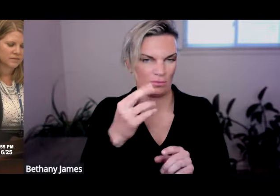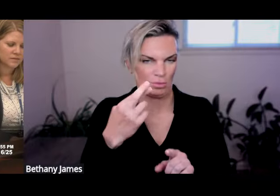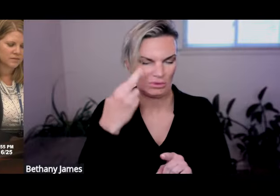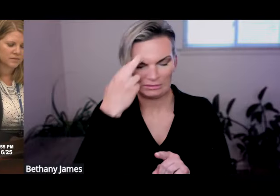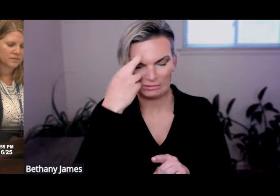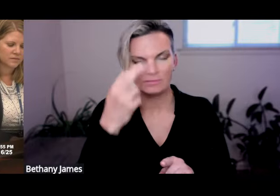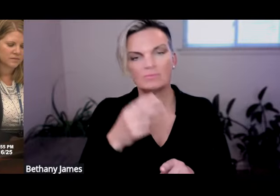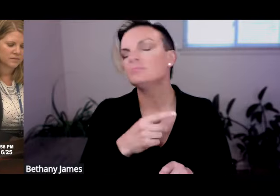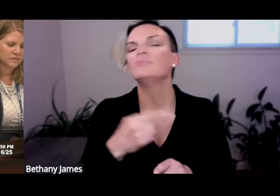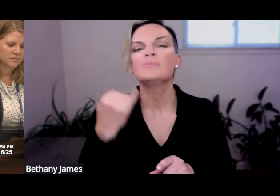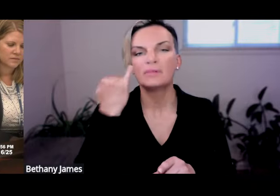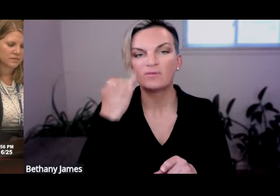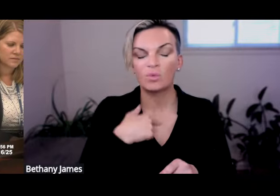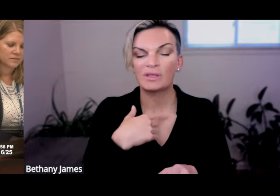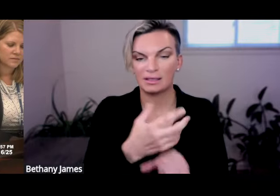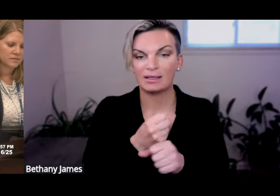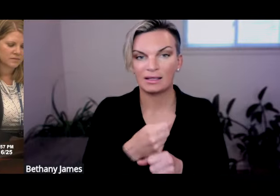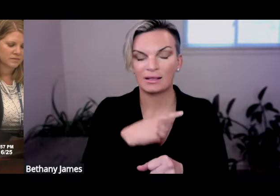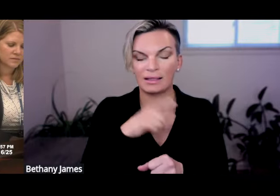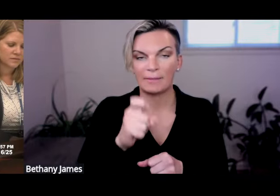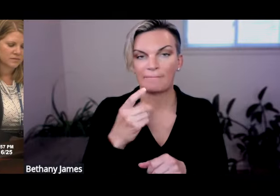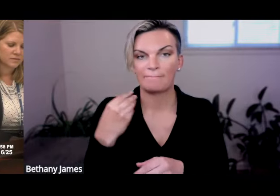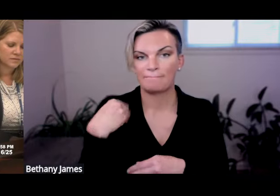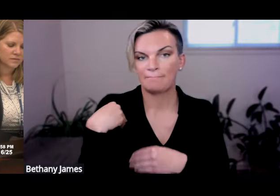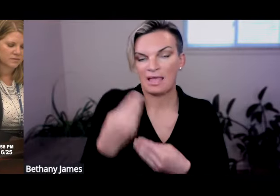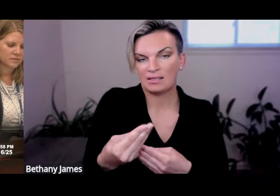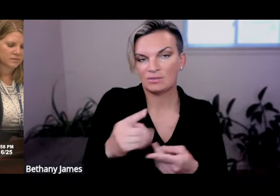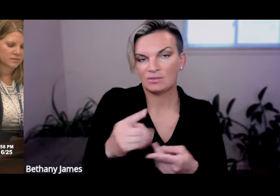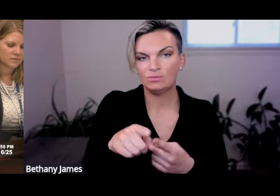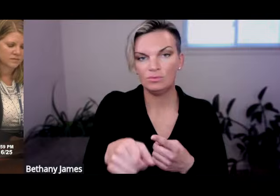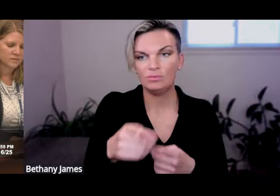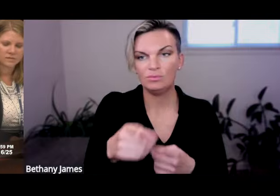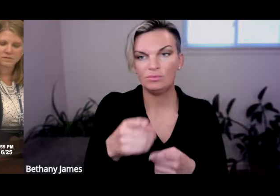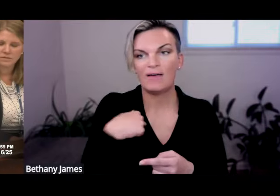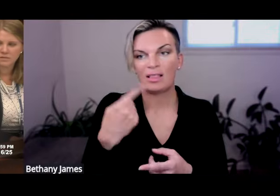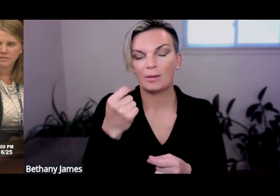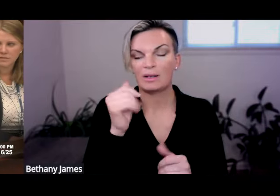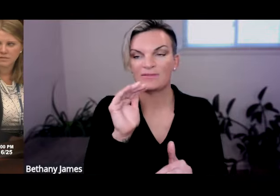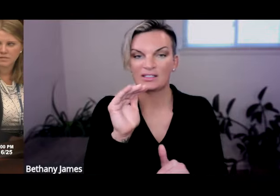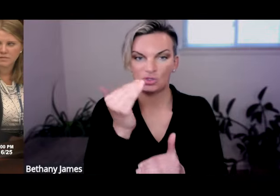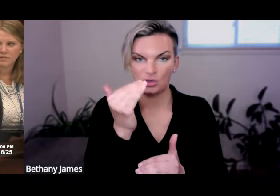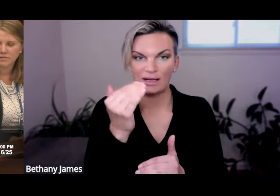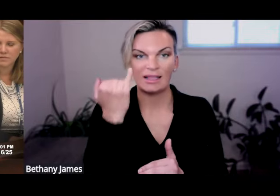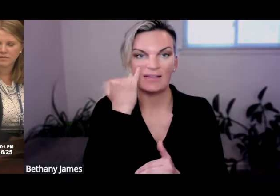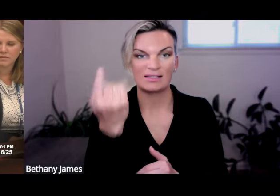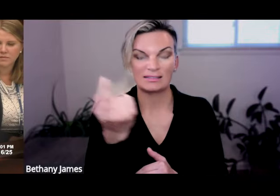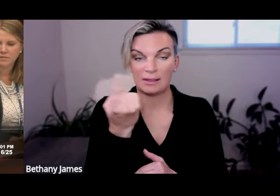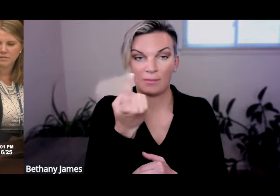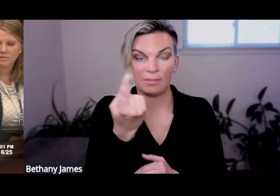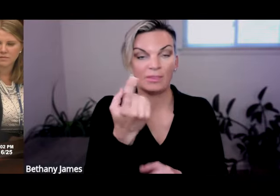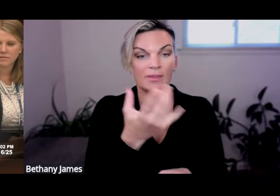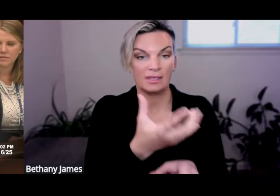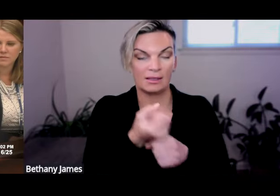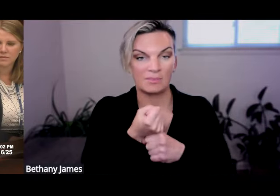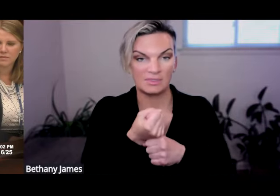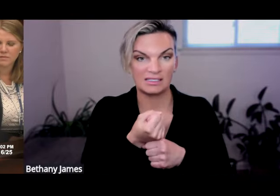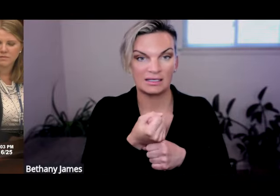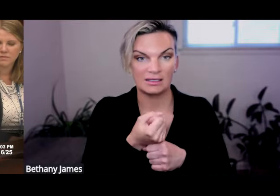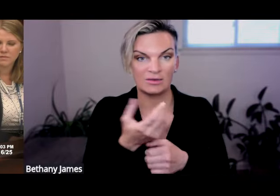So if we get it, I can pass it to you. I think you do have a little bit of restraint where if something comes in of what